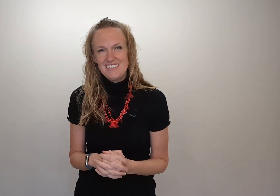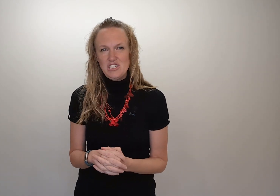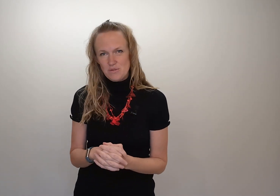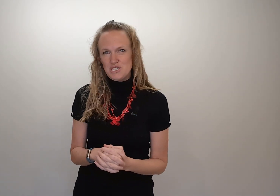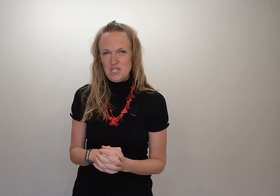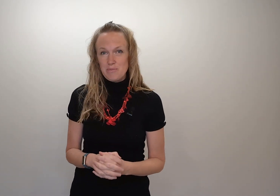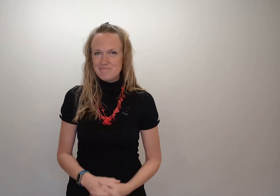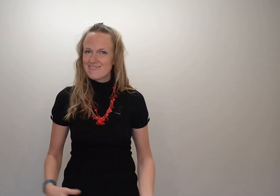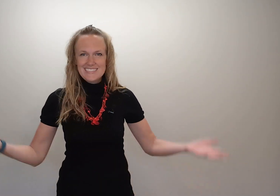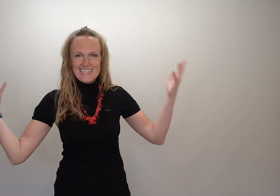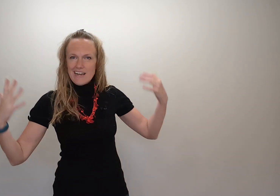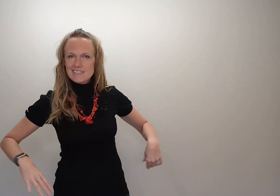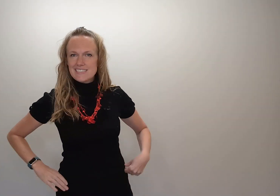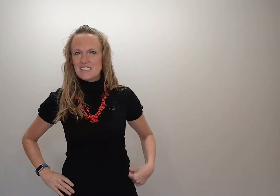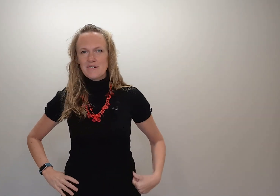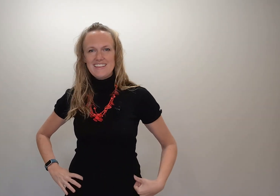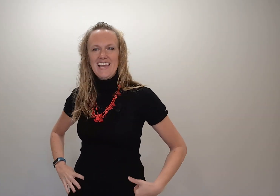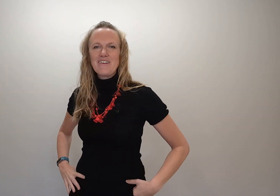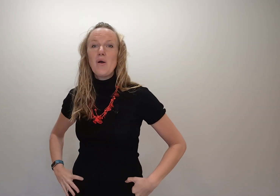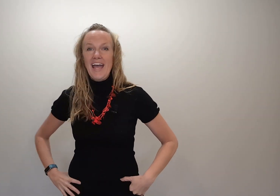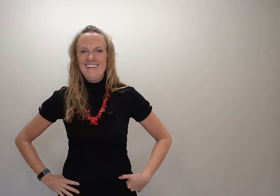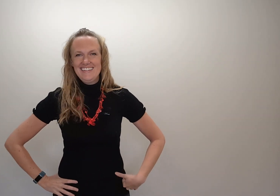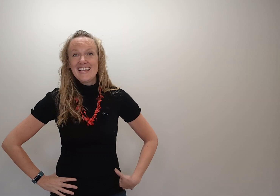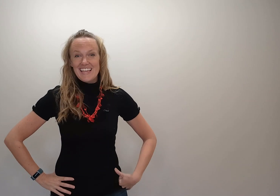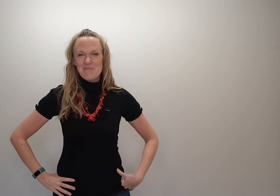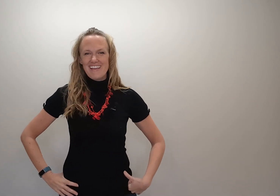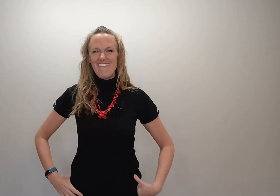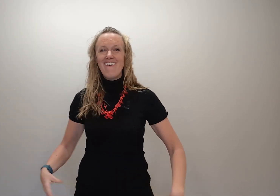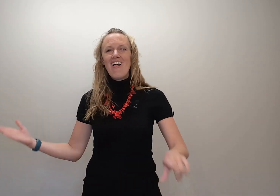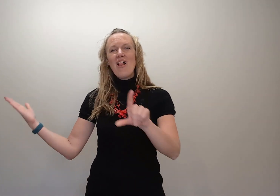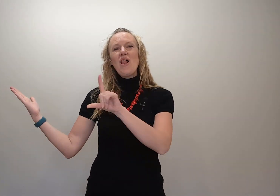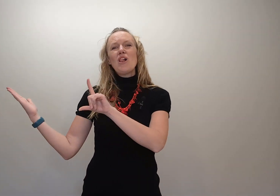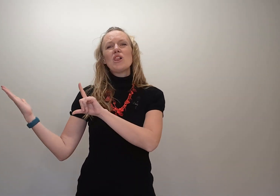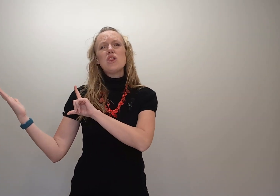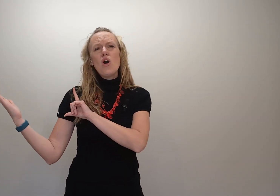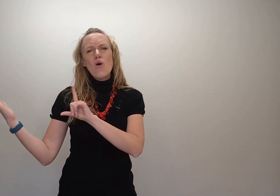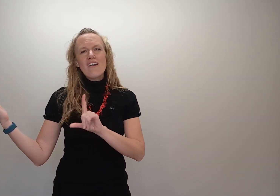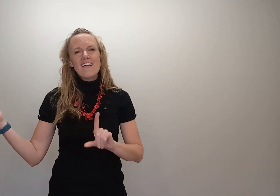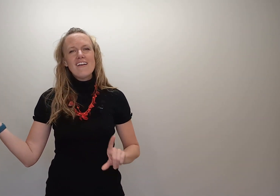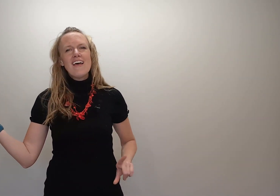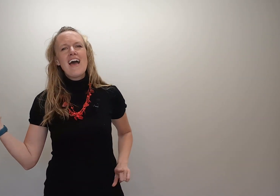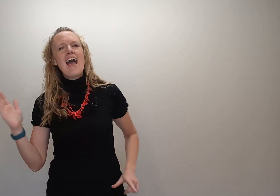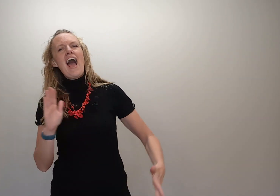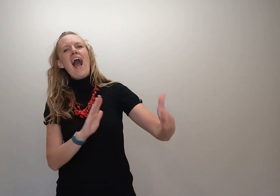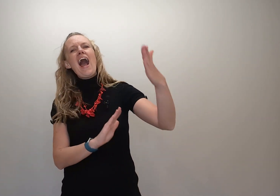in YouTube. Technology is a great thing. Okay, here we go. Lord,